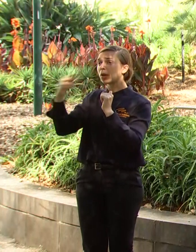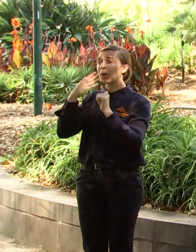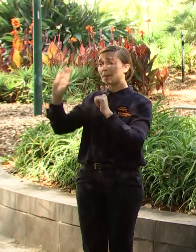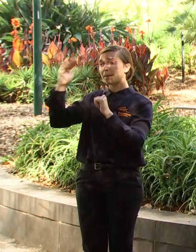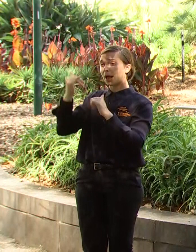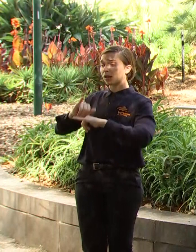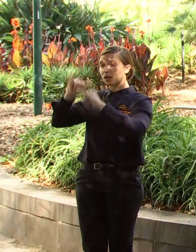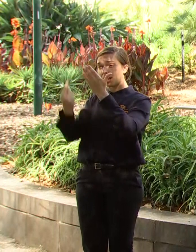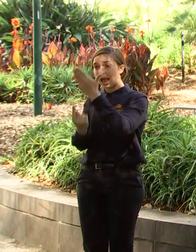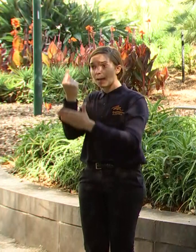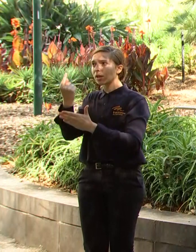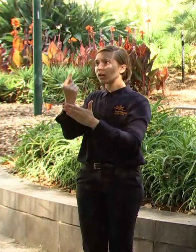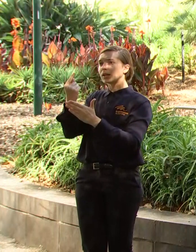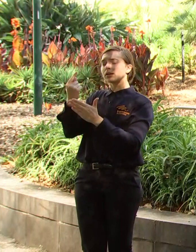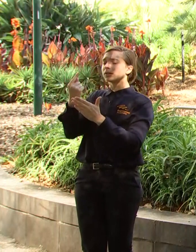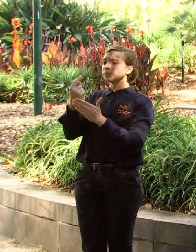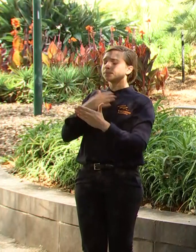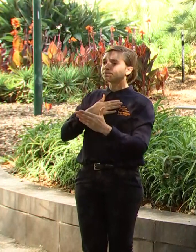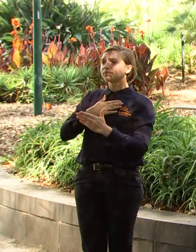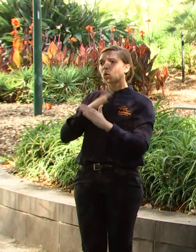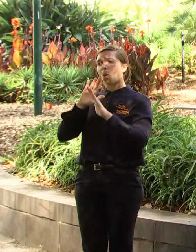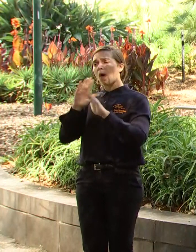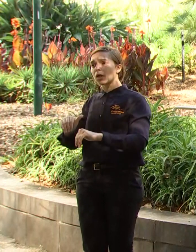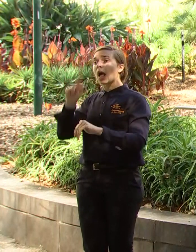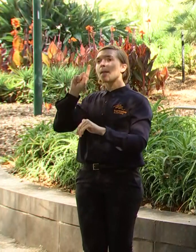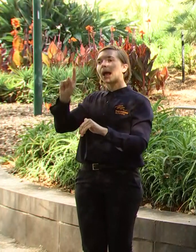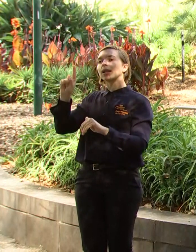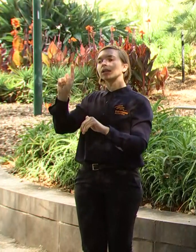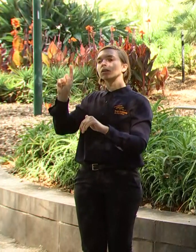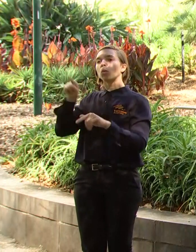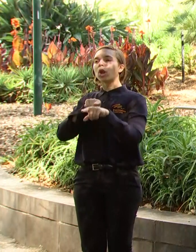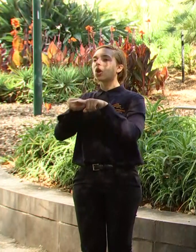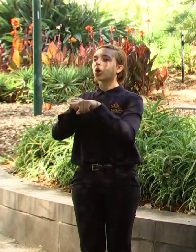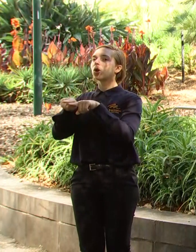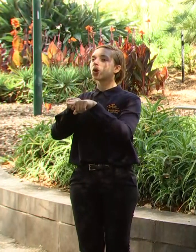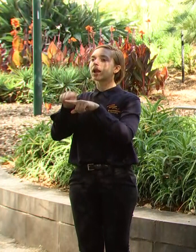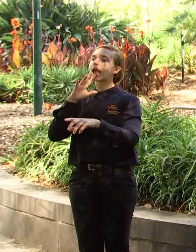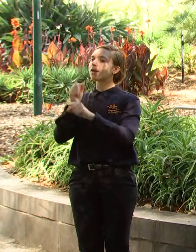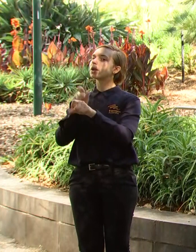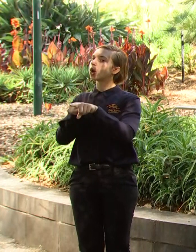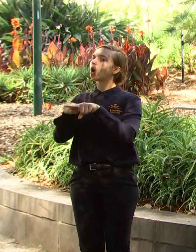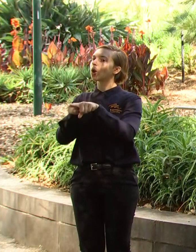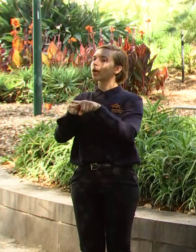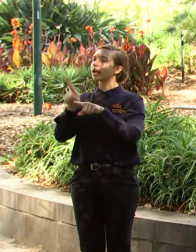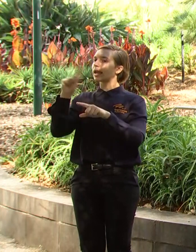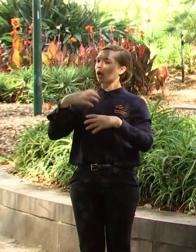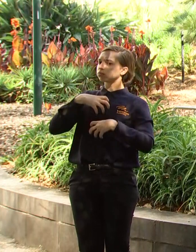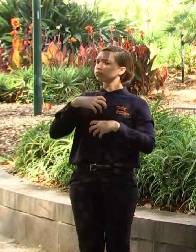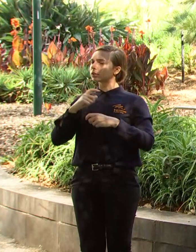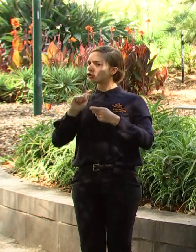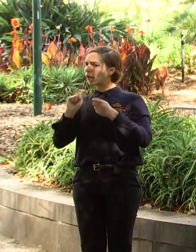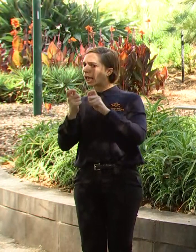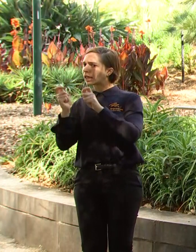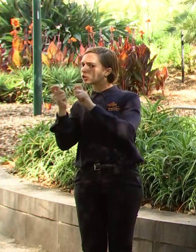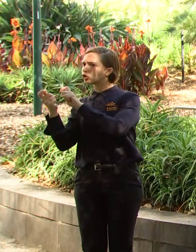be close to 35,000 tests now. So everybody gets tested every day. That's not necessarily the most pleasant experience to go through, but we're very grateful to